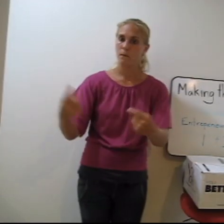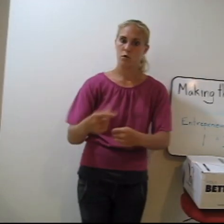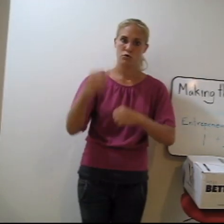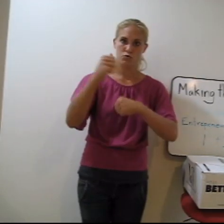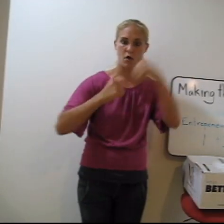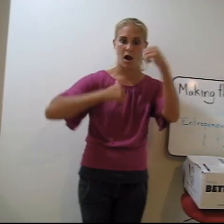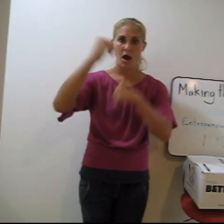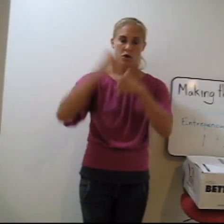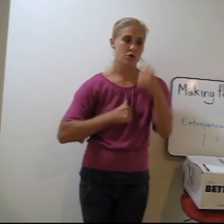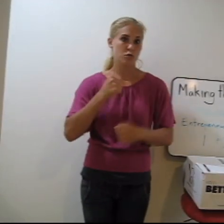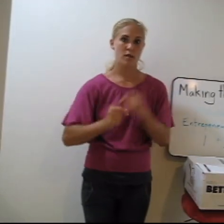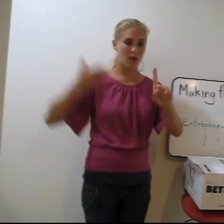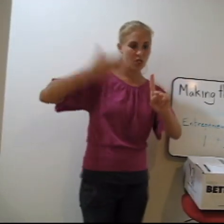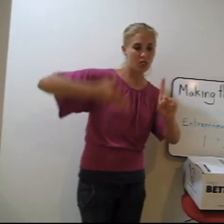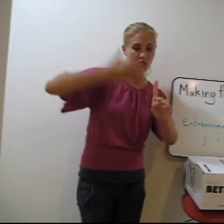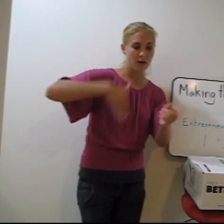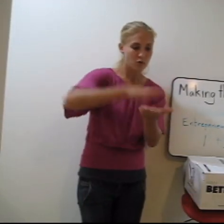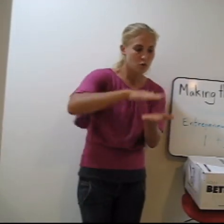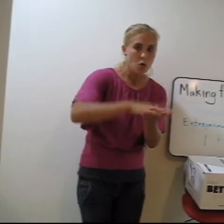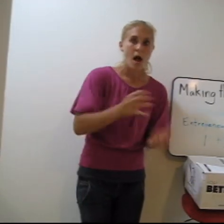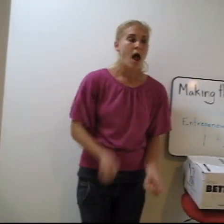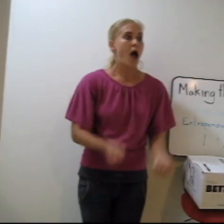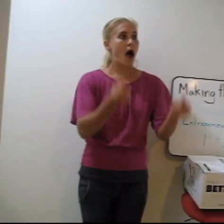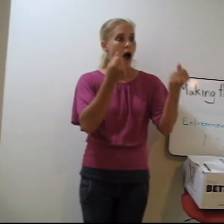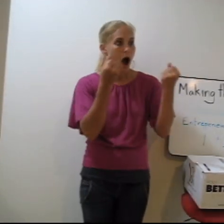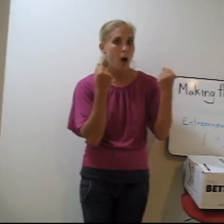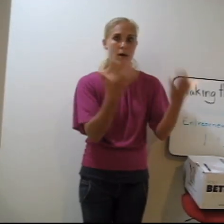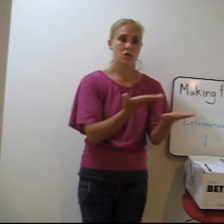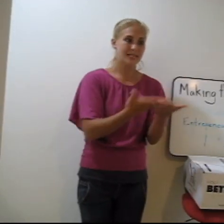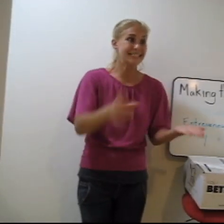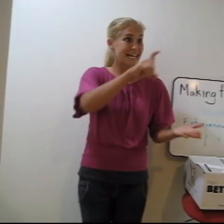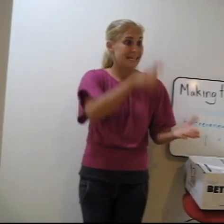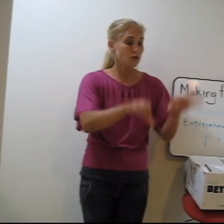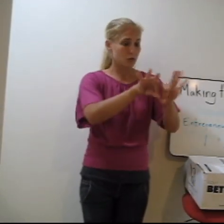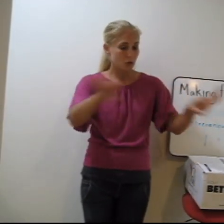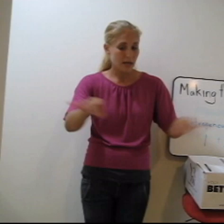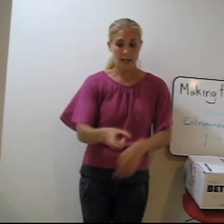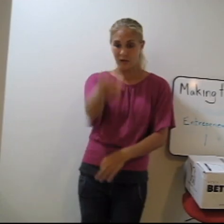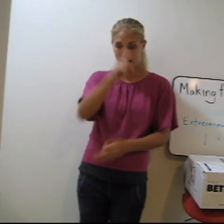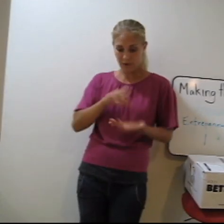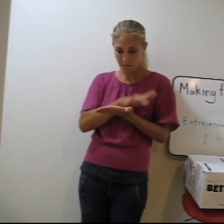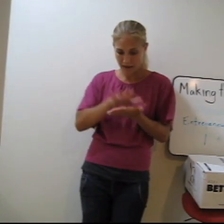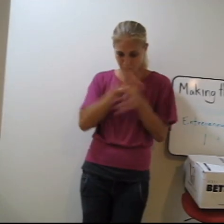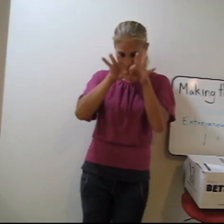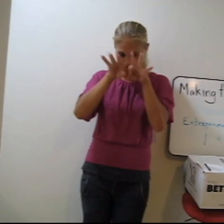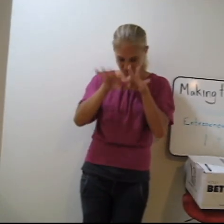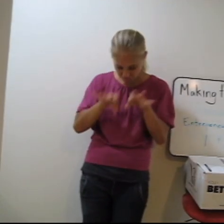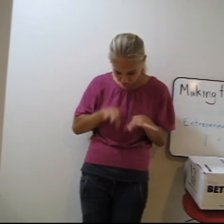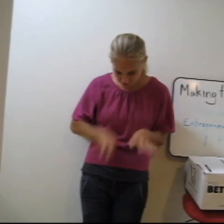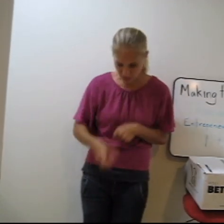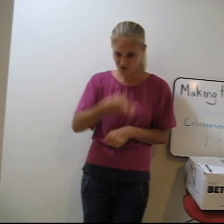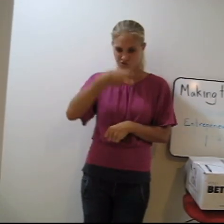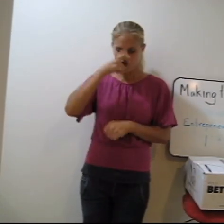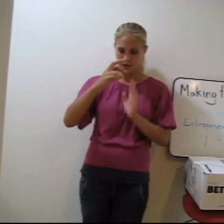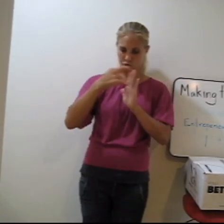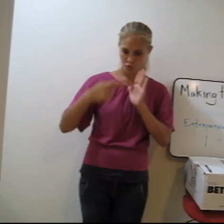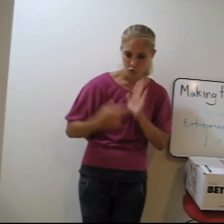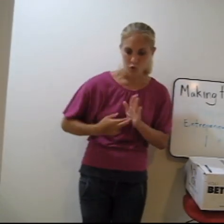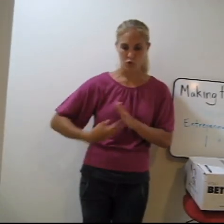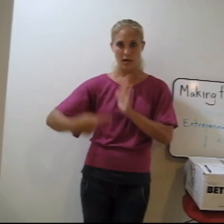told how many units were required for what degree. They were given a syllabus with detailed expectations, strict deadlines, and you were tested on your